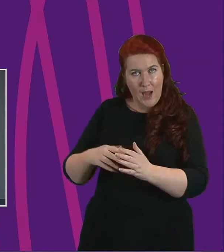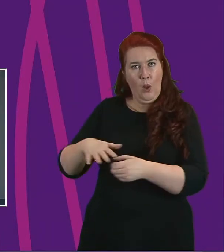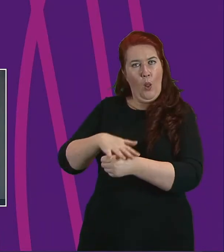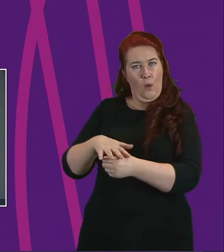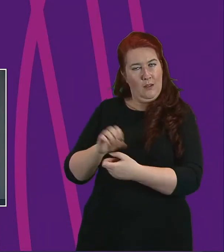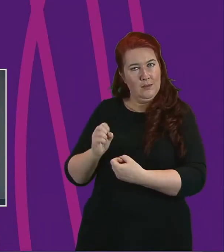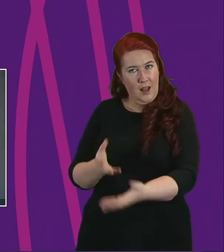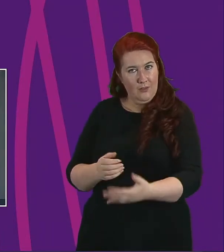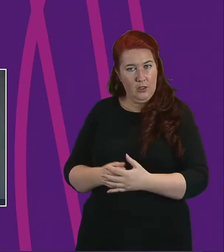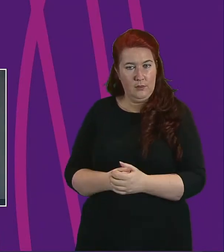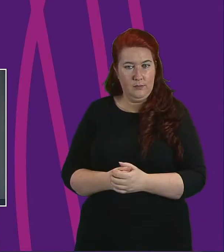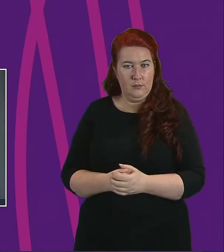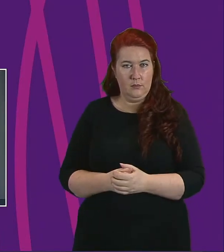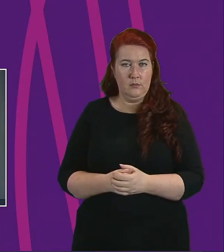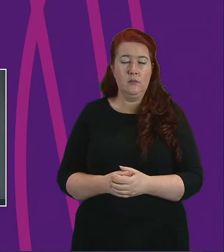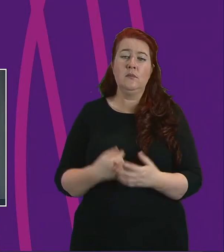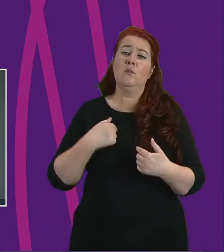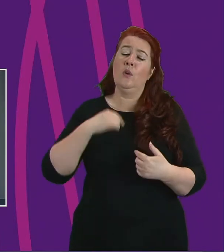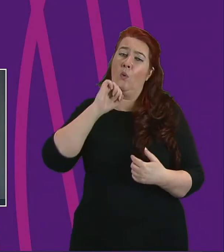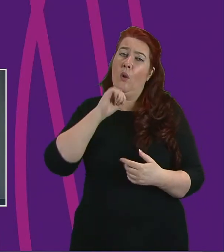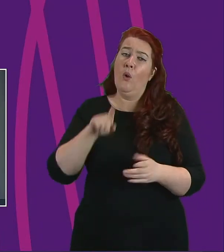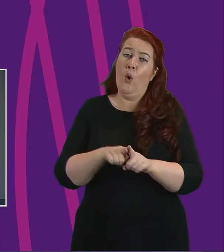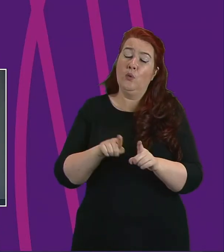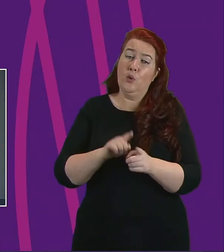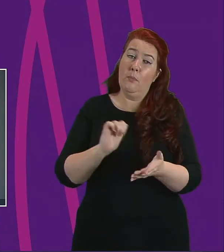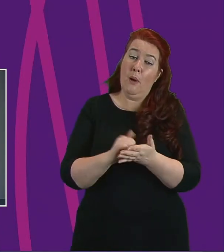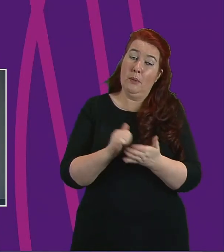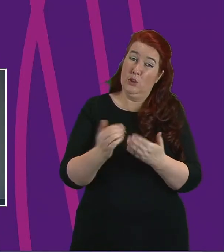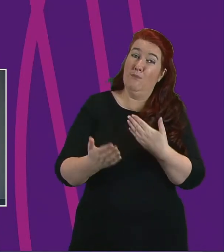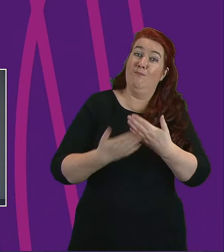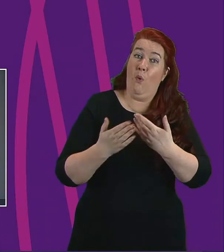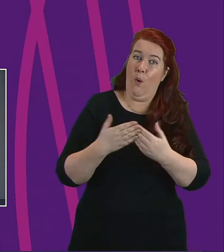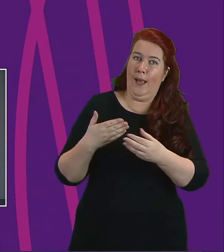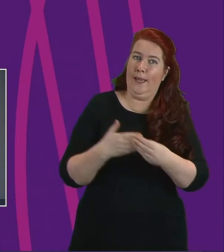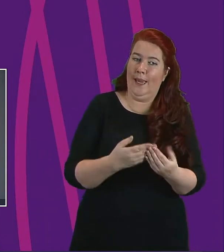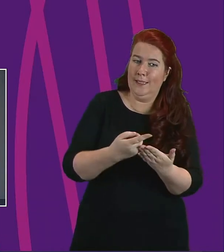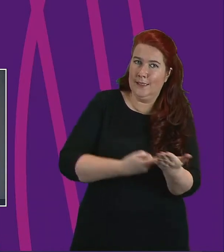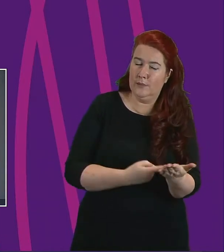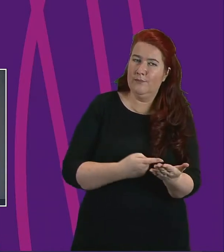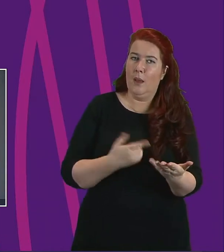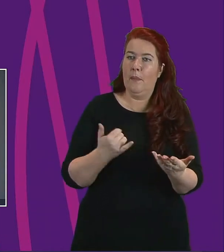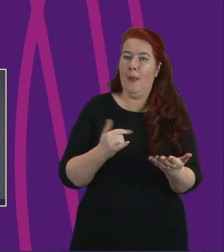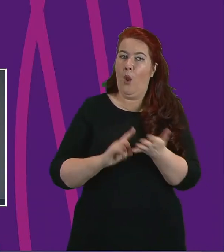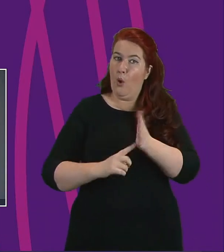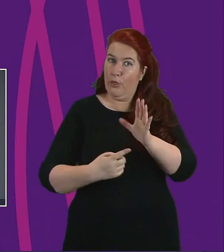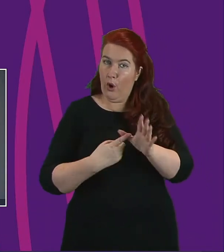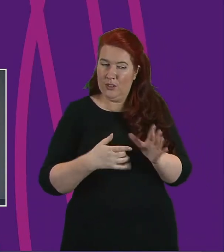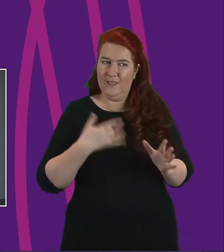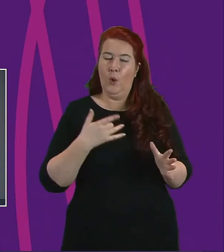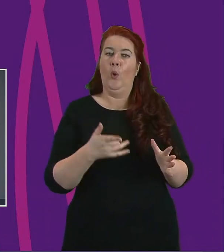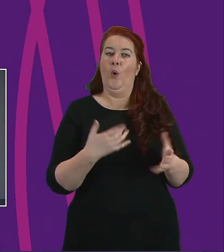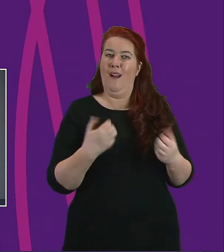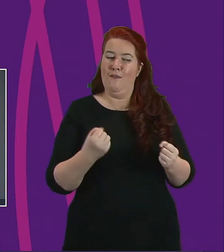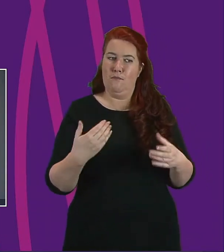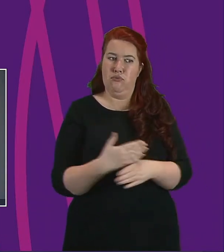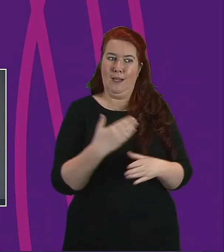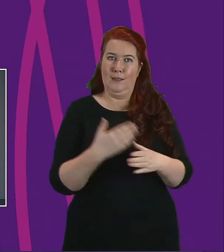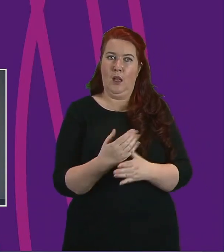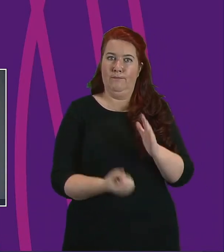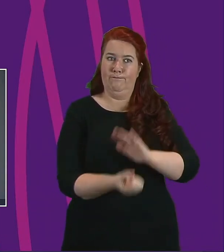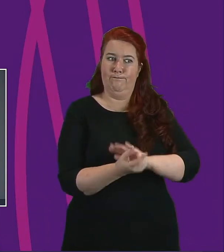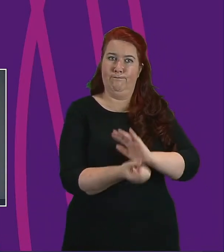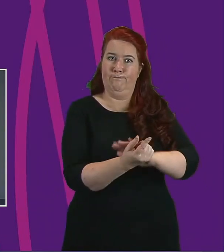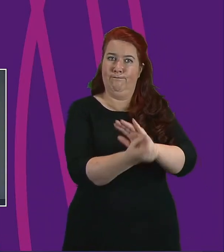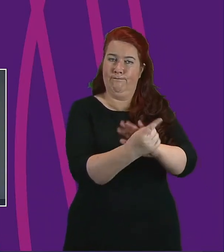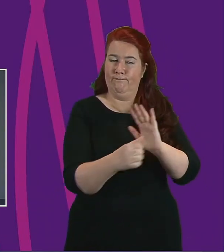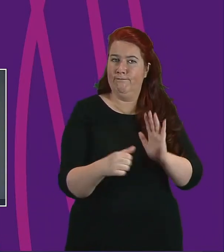A suite of supporting guidance will also be published to cover the practical issues that local authorities and learning settings must consider when